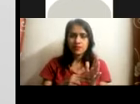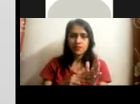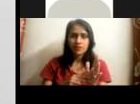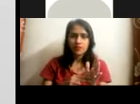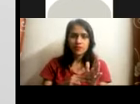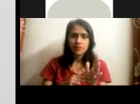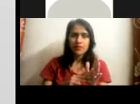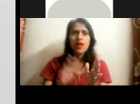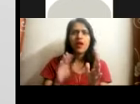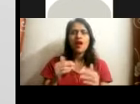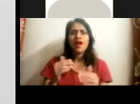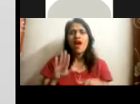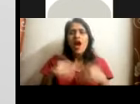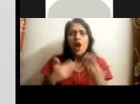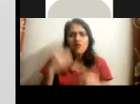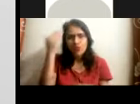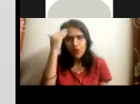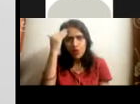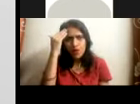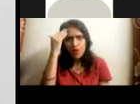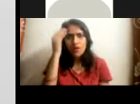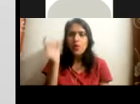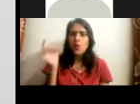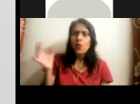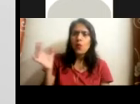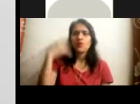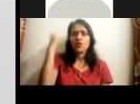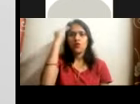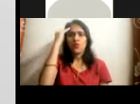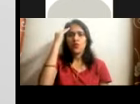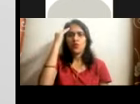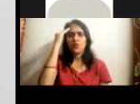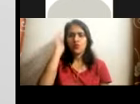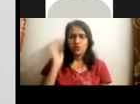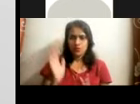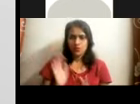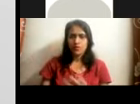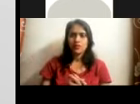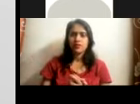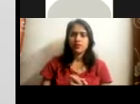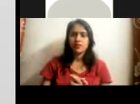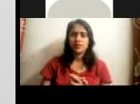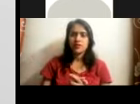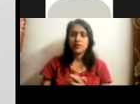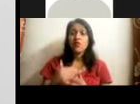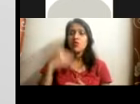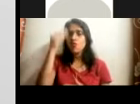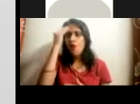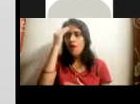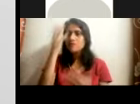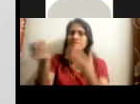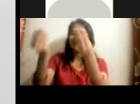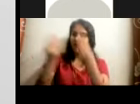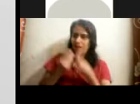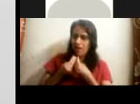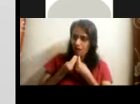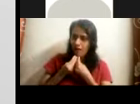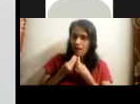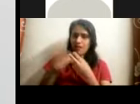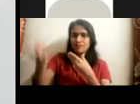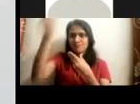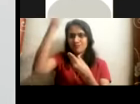we know what we know. A theory of how we construct our knowledge or how we receive the knowledge. So